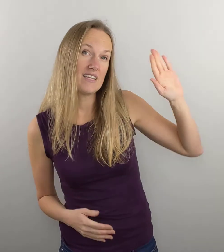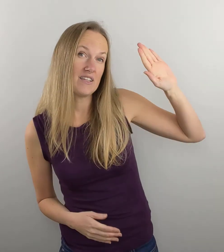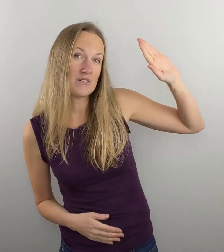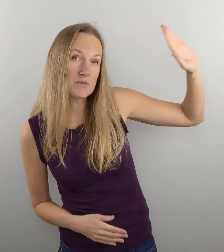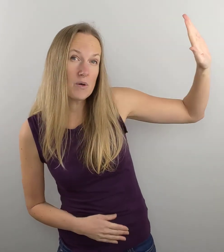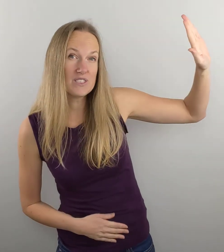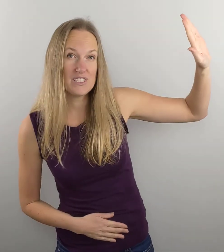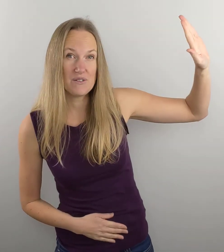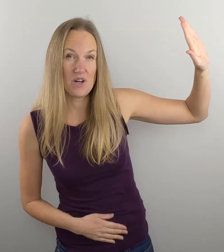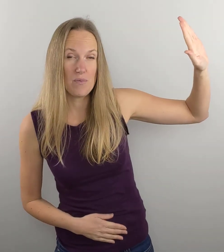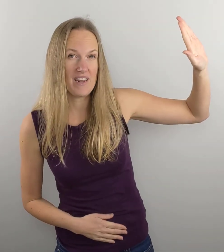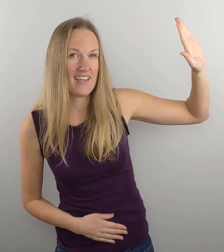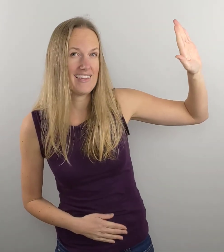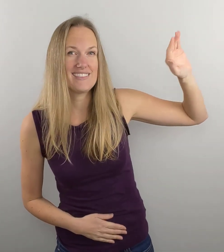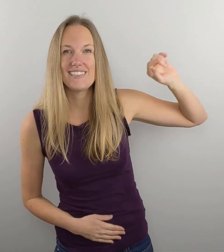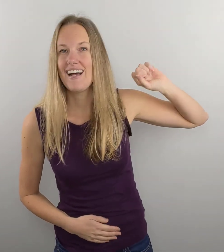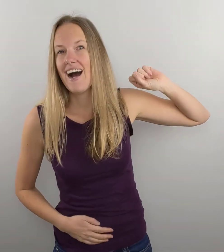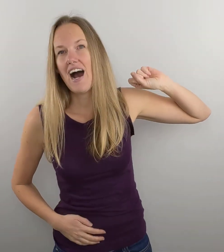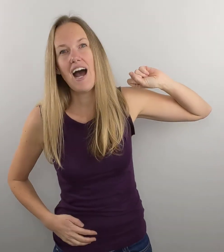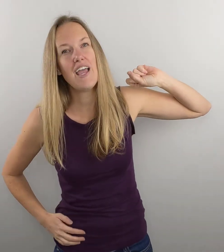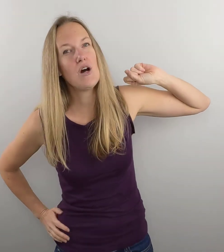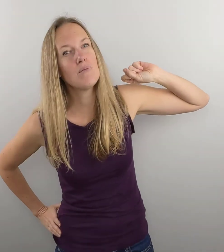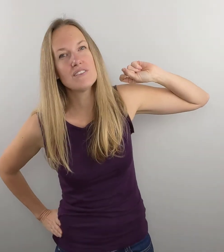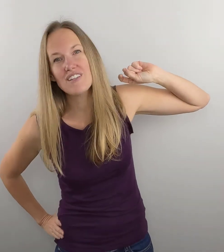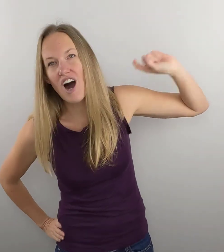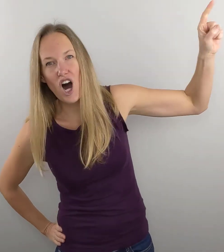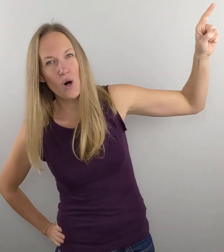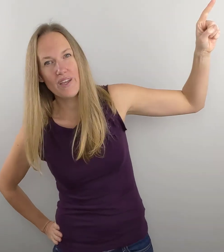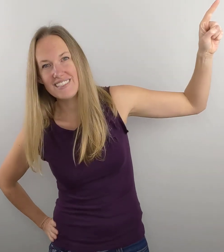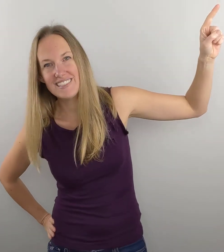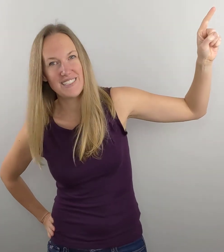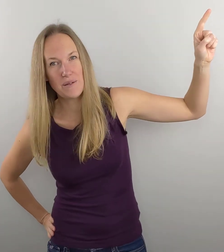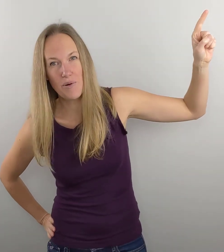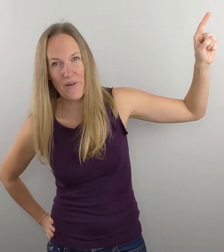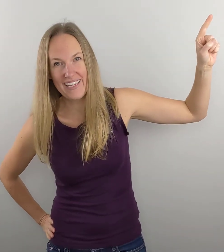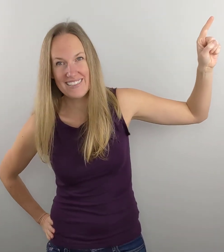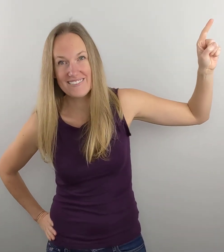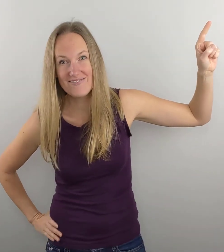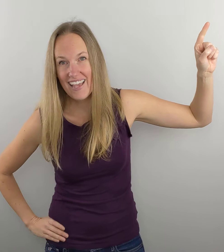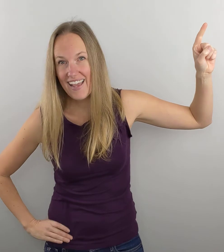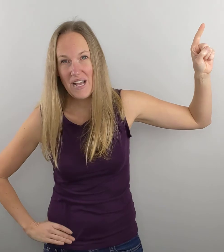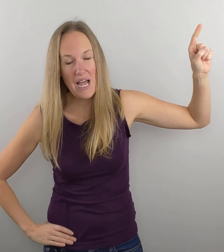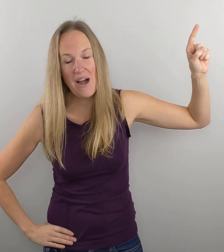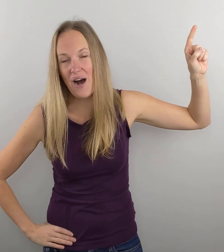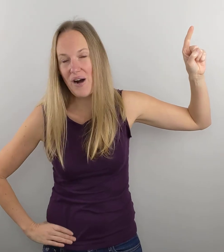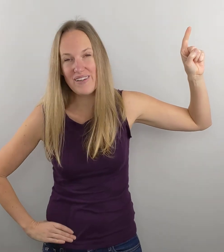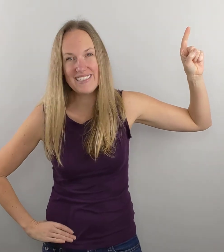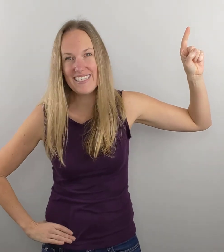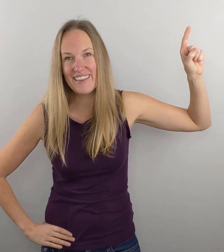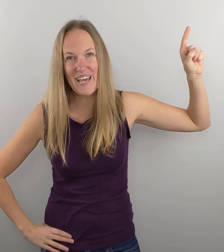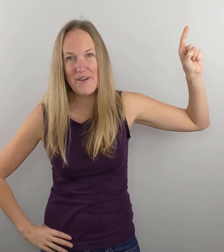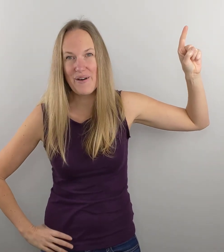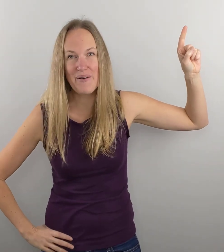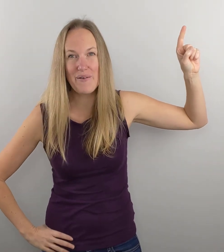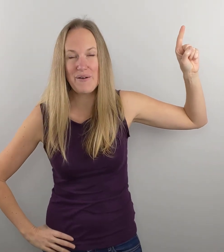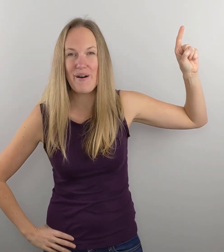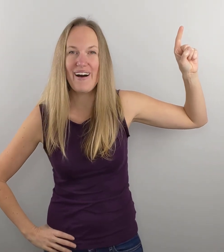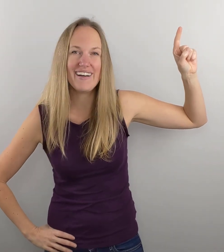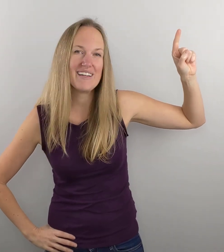you're supposed to do an open hand. I almost always still point. Okay, I always get that one wrong,